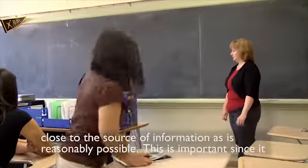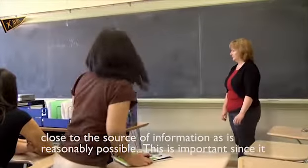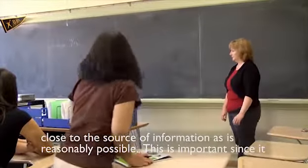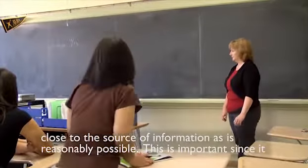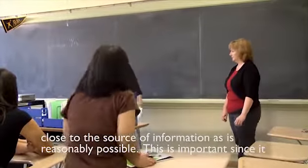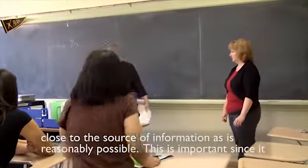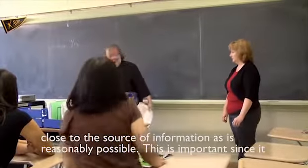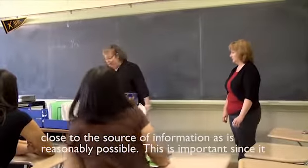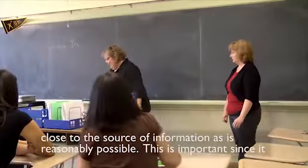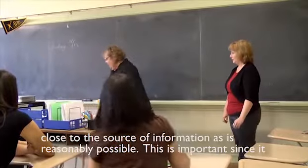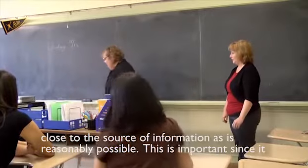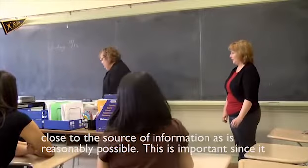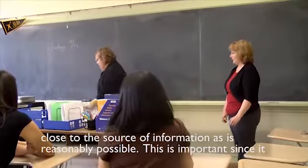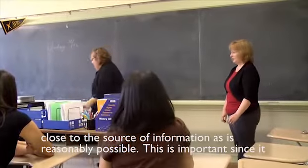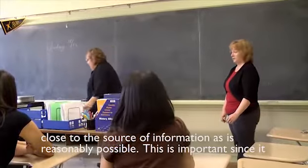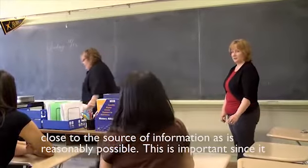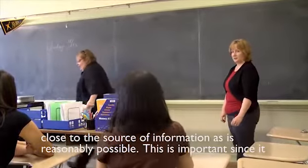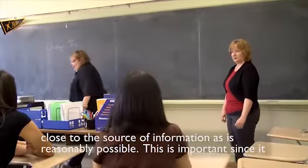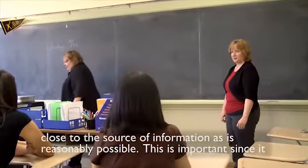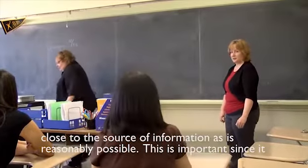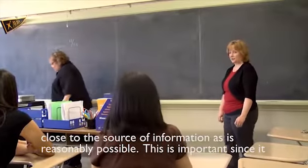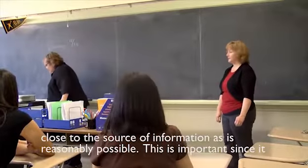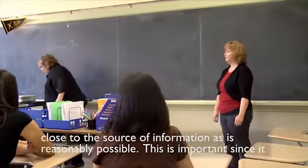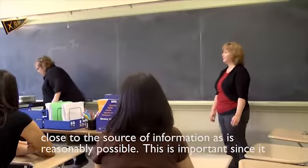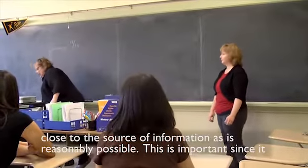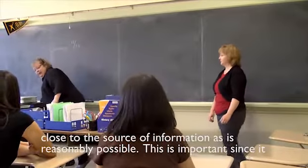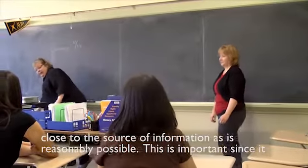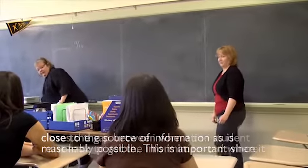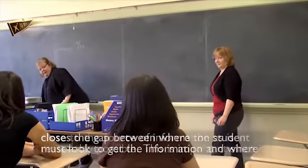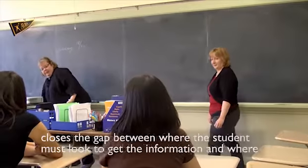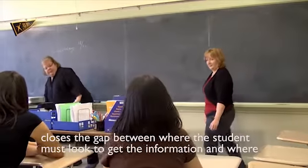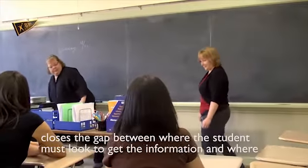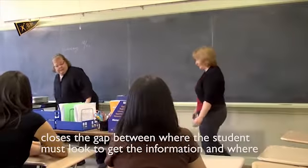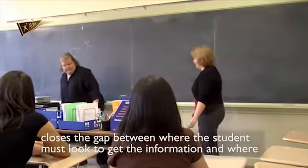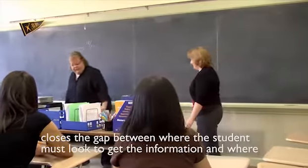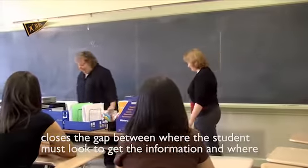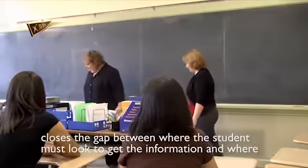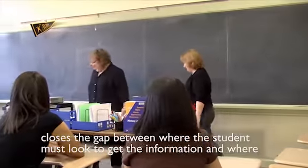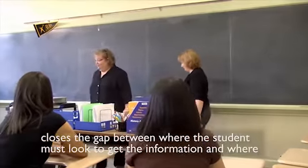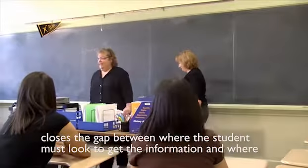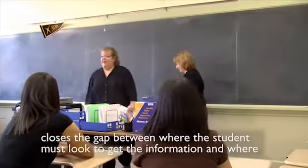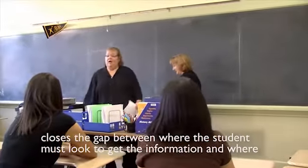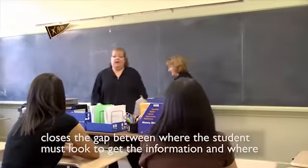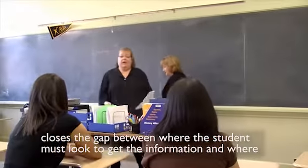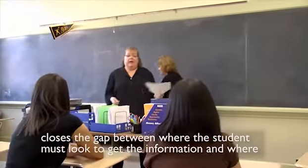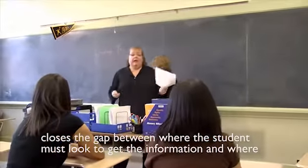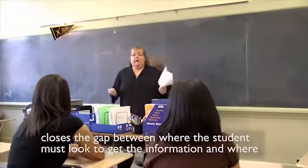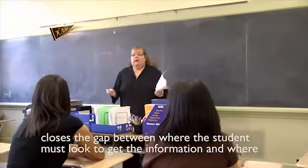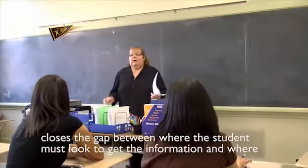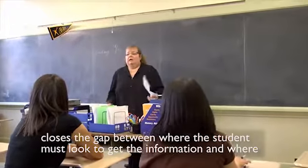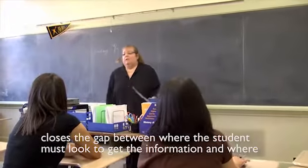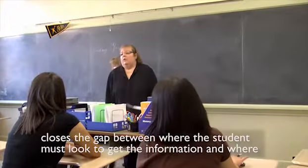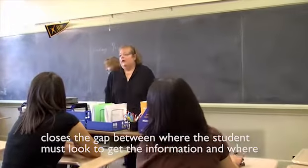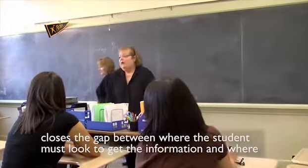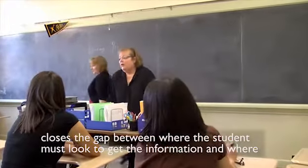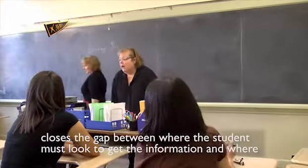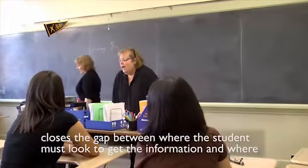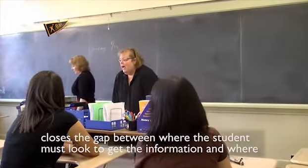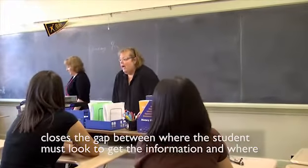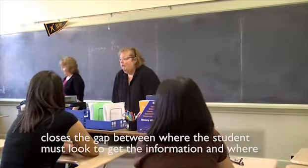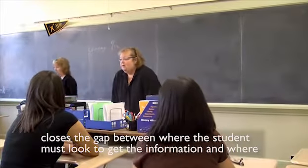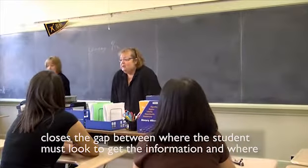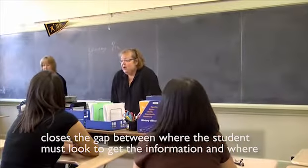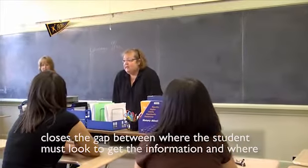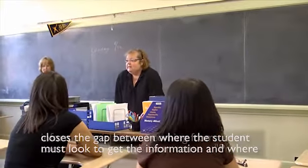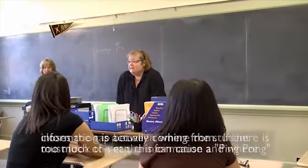of information as is reasonably possible. This is important since it closes the gap between where the student must look to get